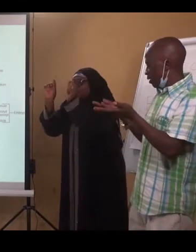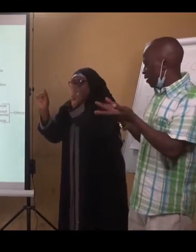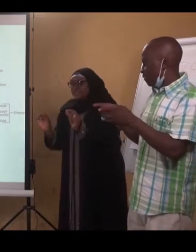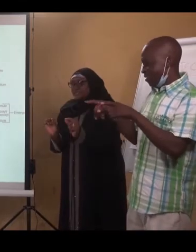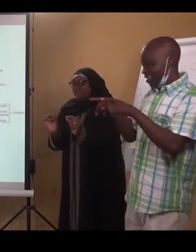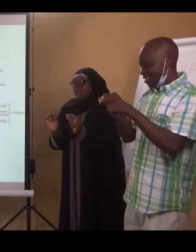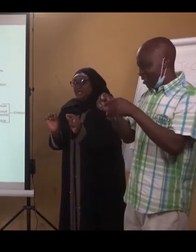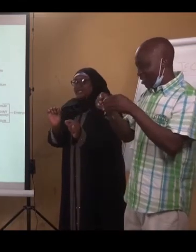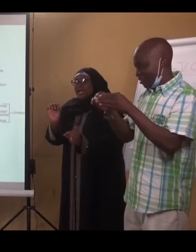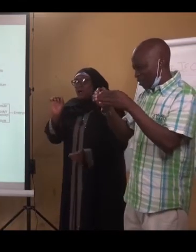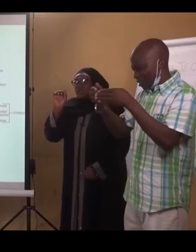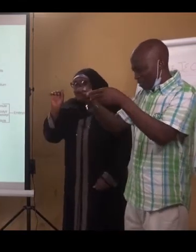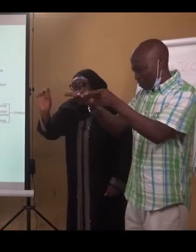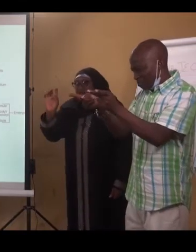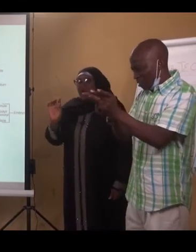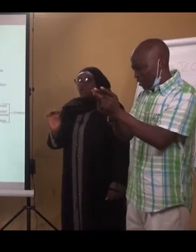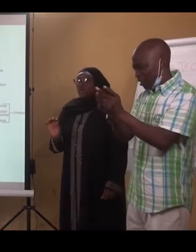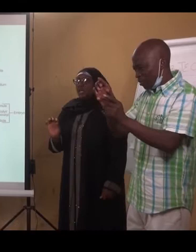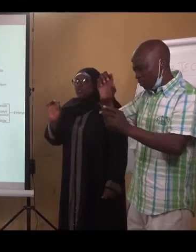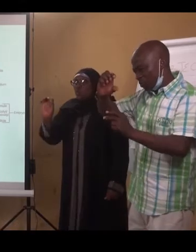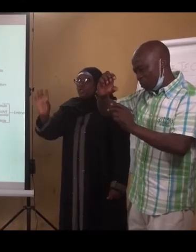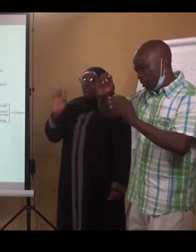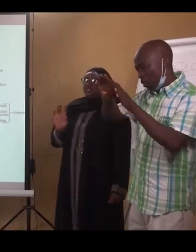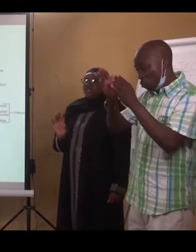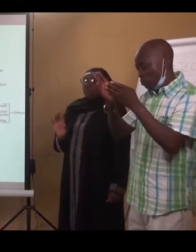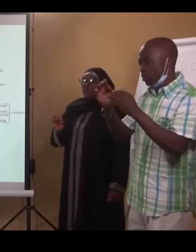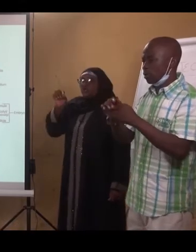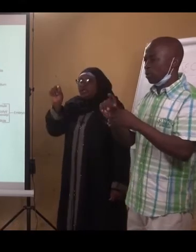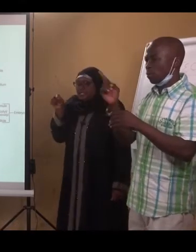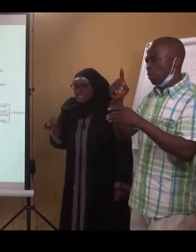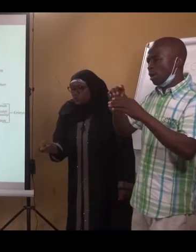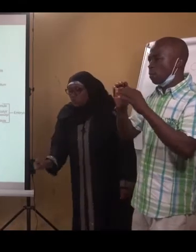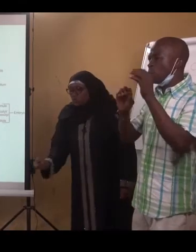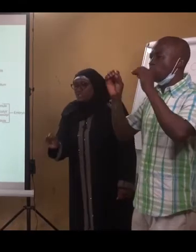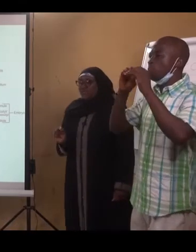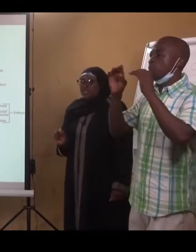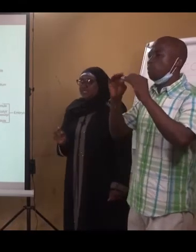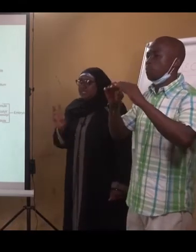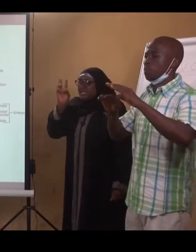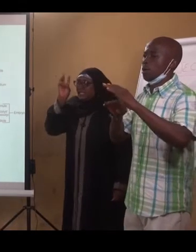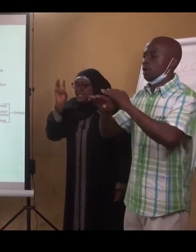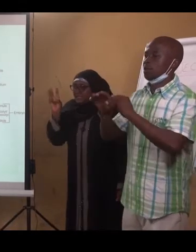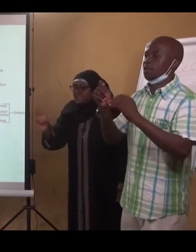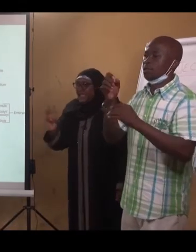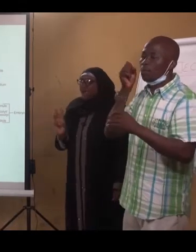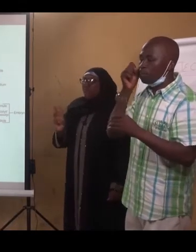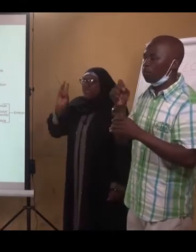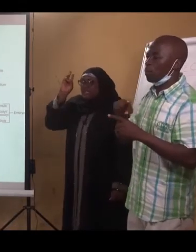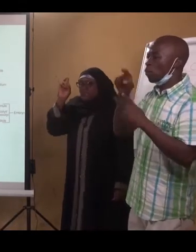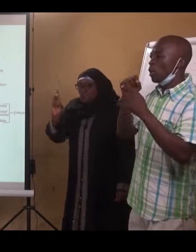space that allows air and water to go into the seed. Because when the seed is going to be germinating, it needs air, it needs water.